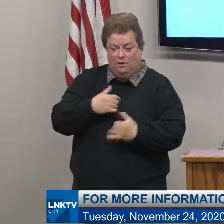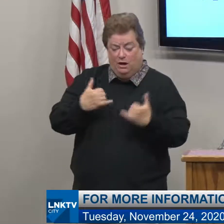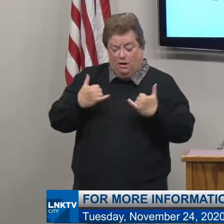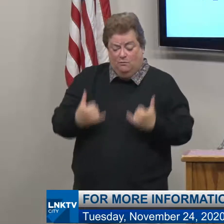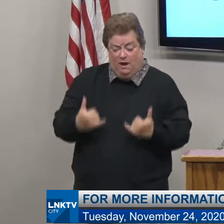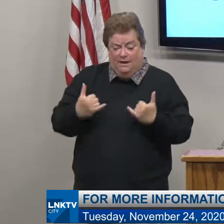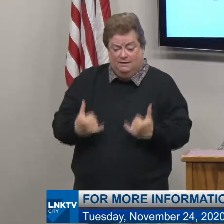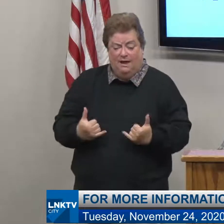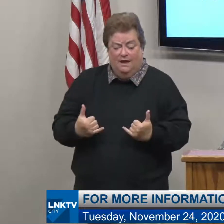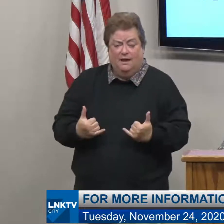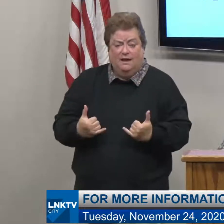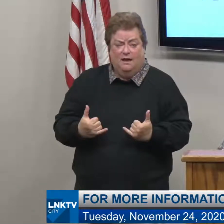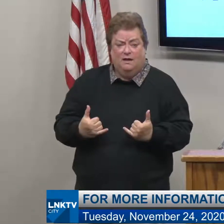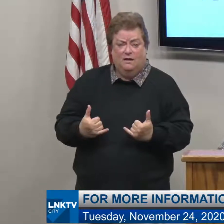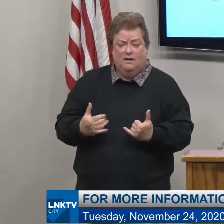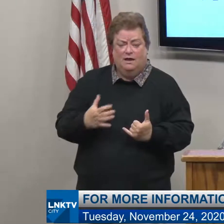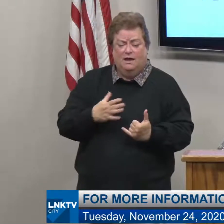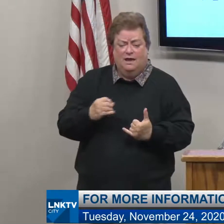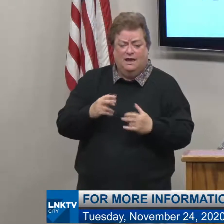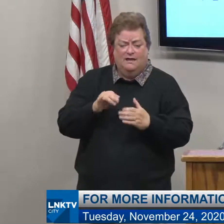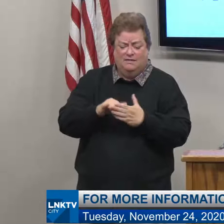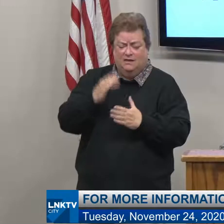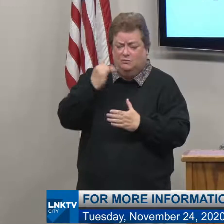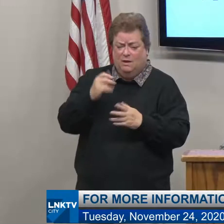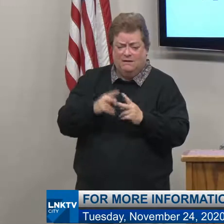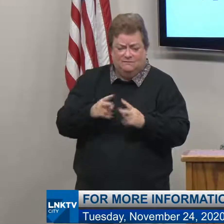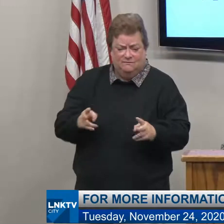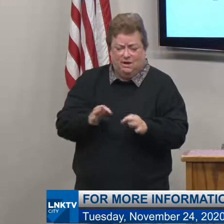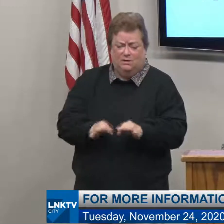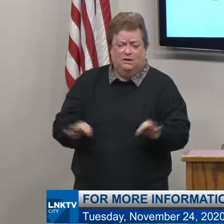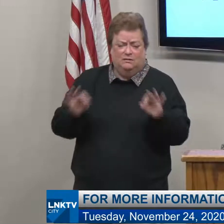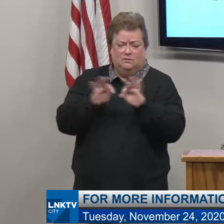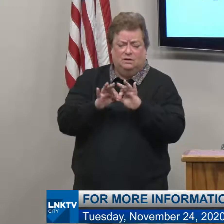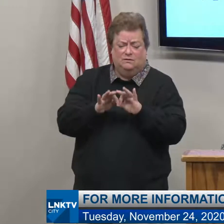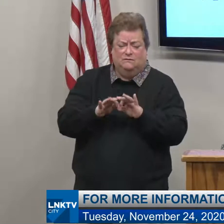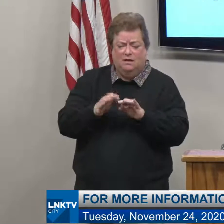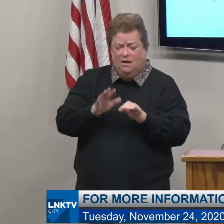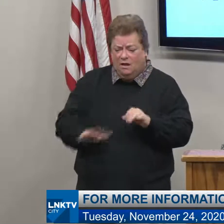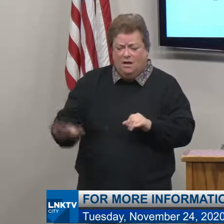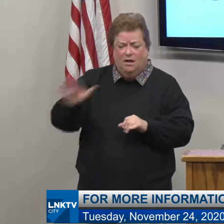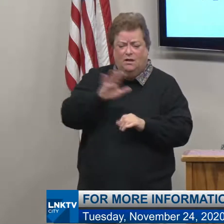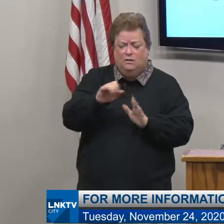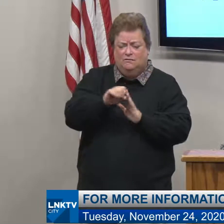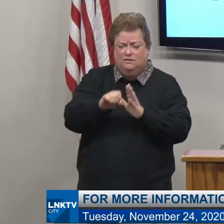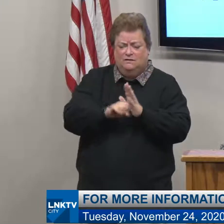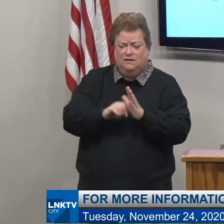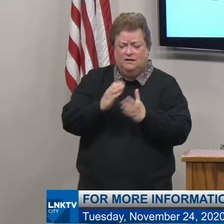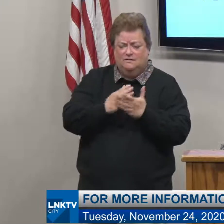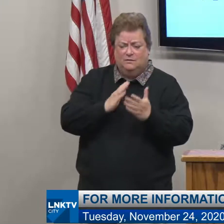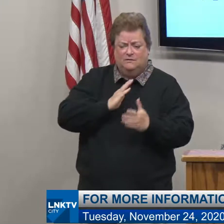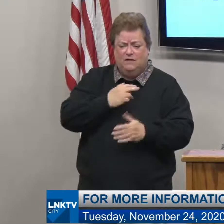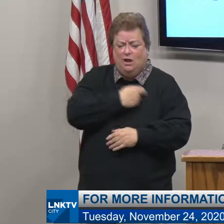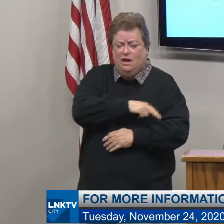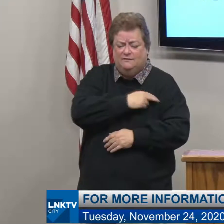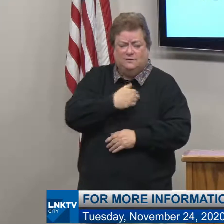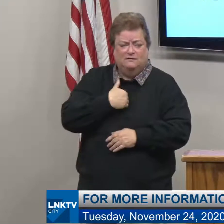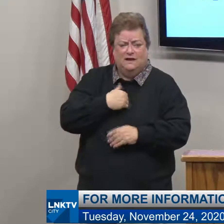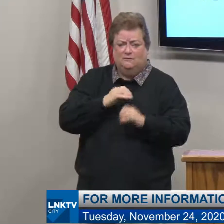and that's why it's extremely critical. Even across our state, some of our hospitals really have no more